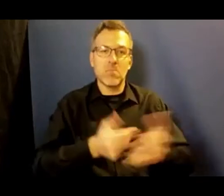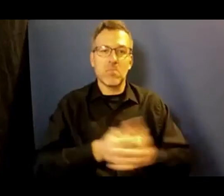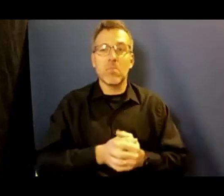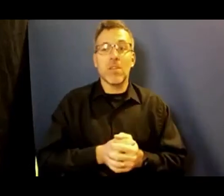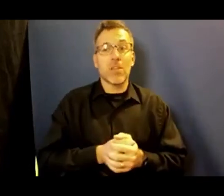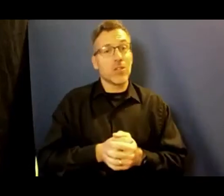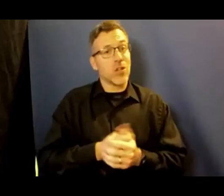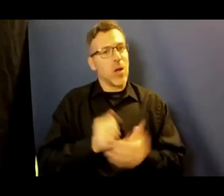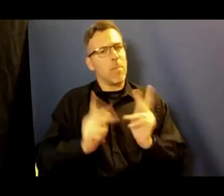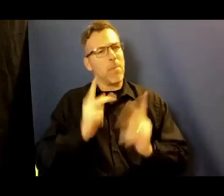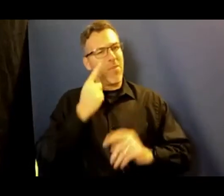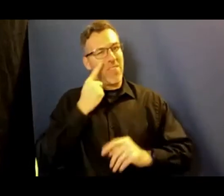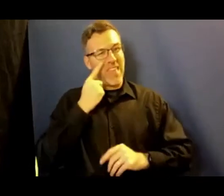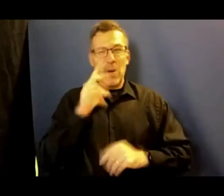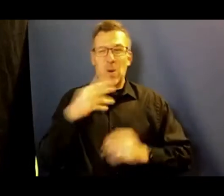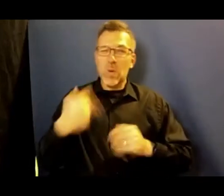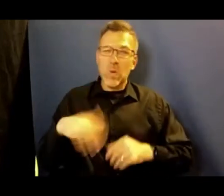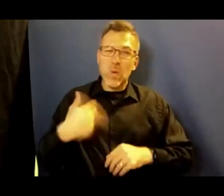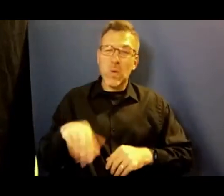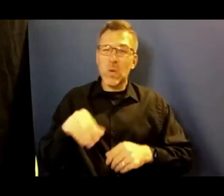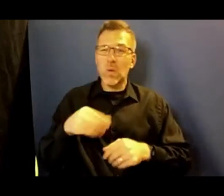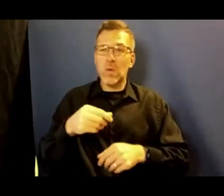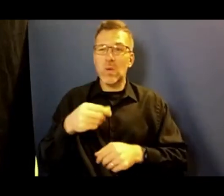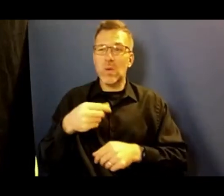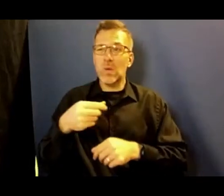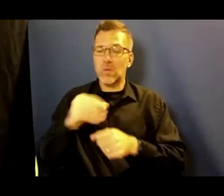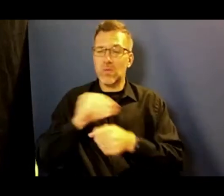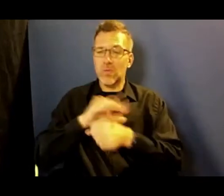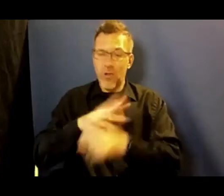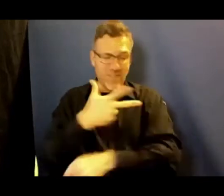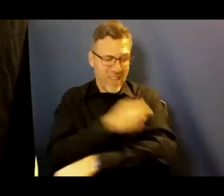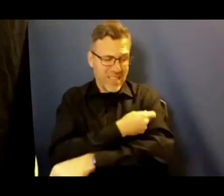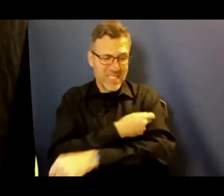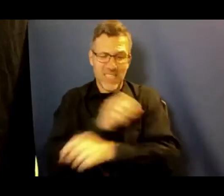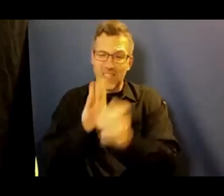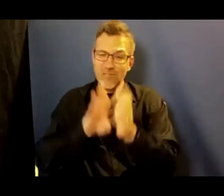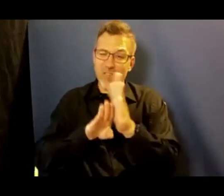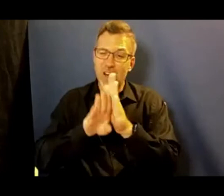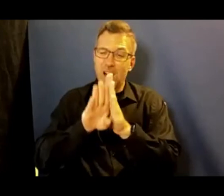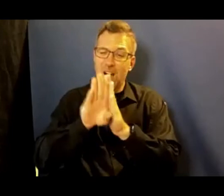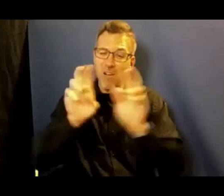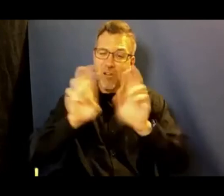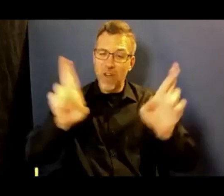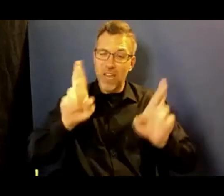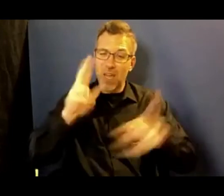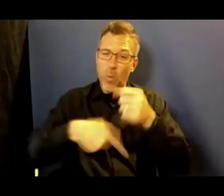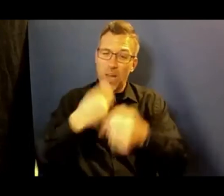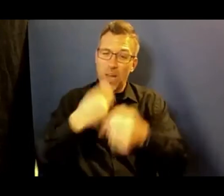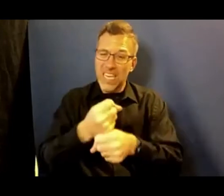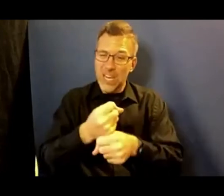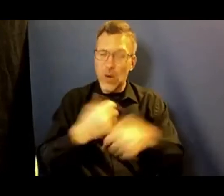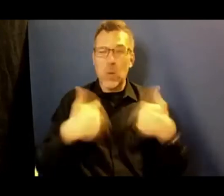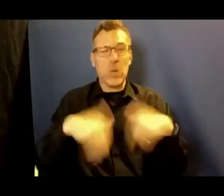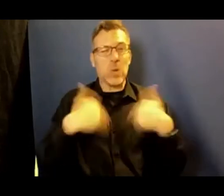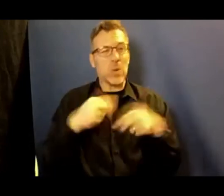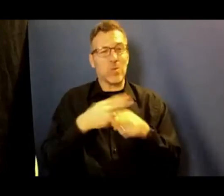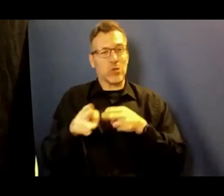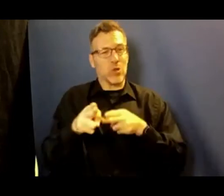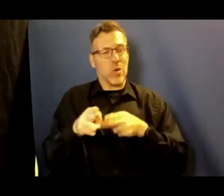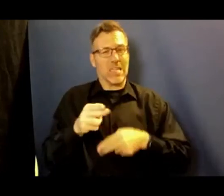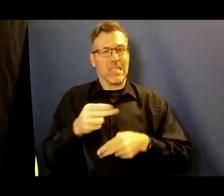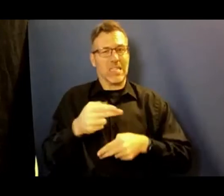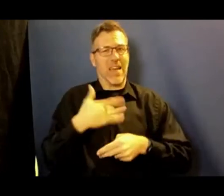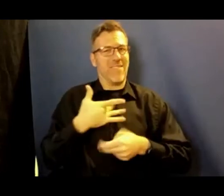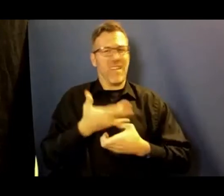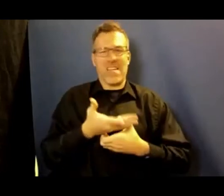in a year. The name was Operation Warp Speed, which really does not build confidence. But